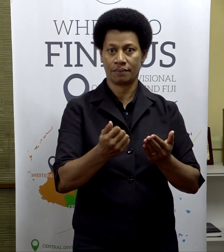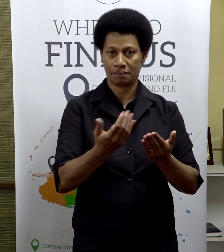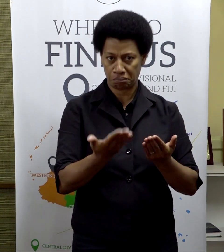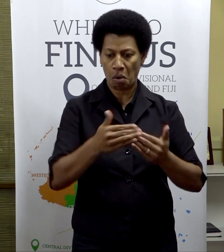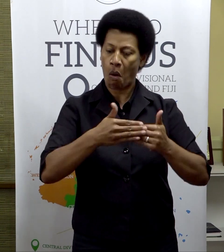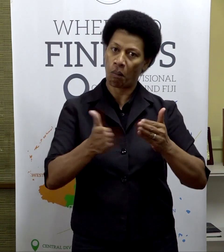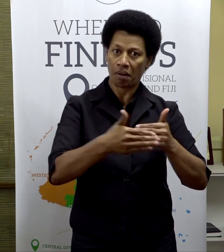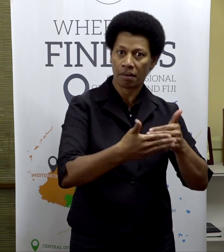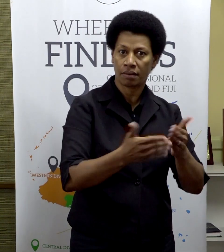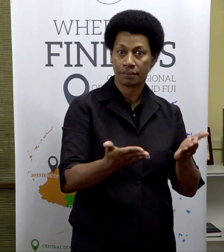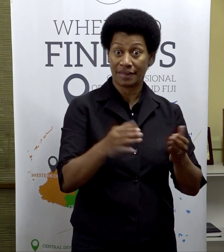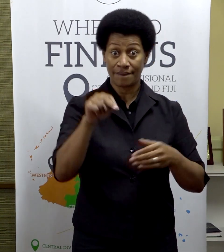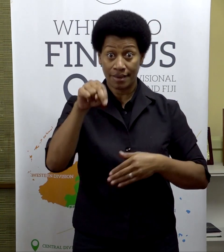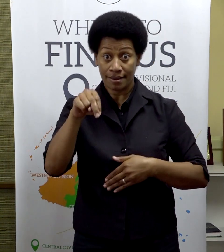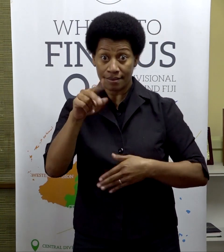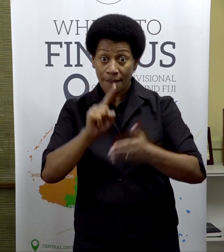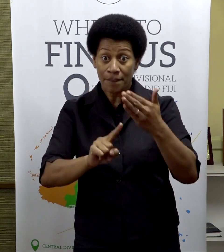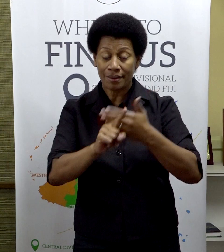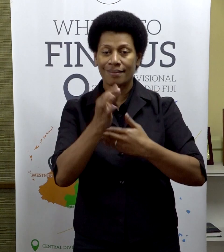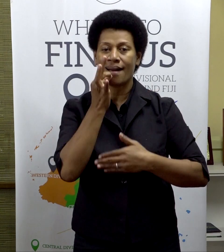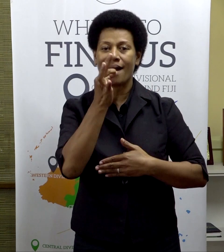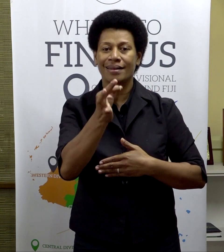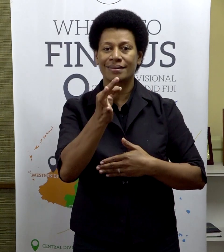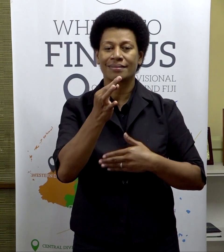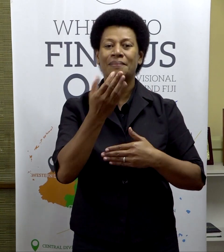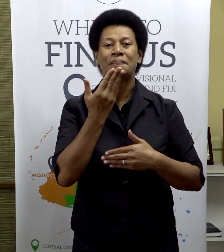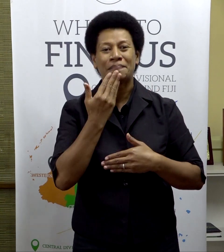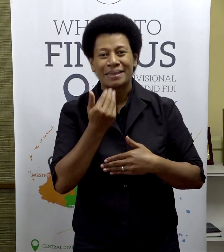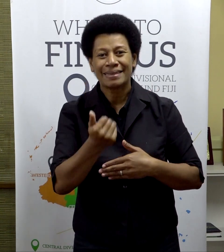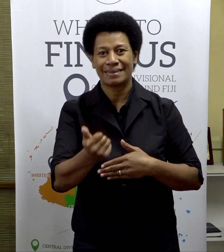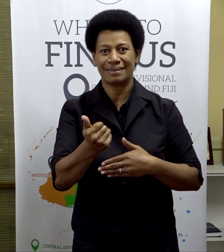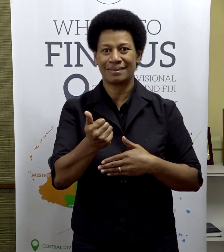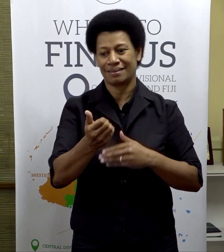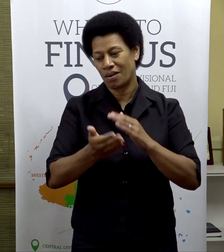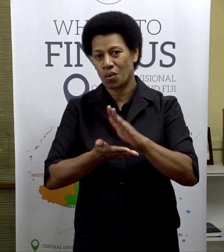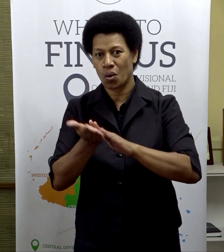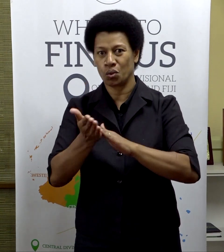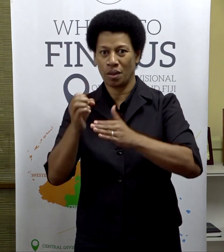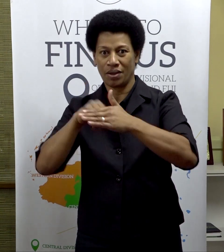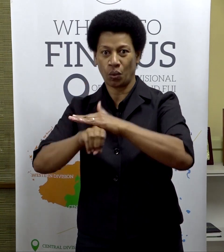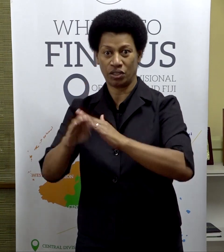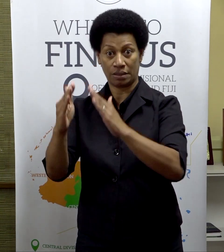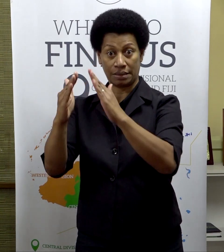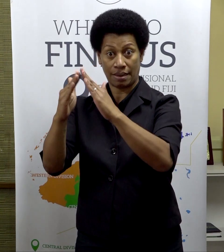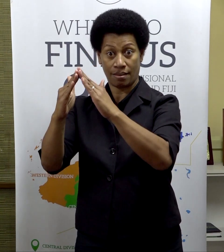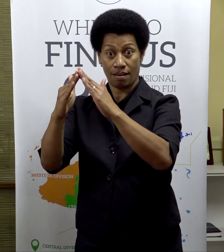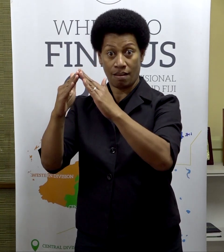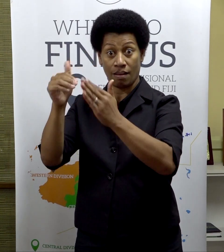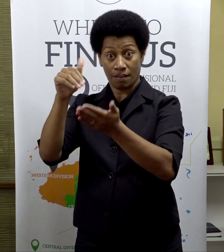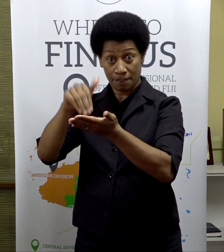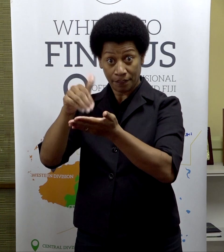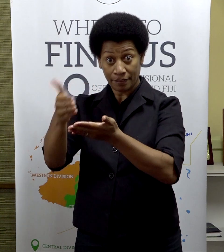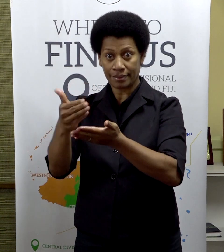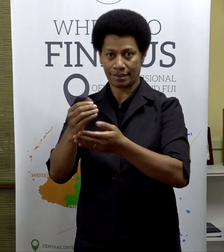need arise, we are again asking the public to please move to your evacuation center while it is